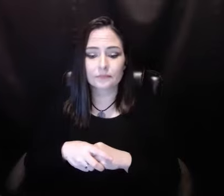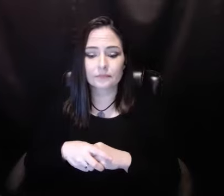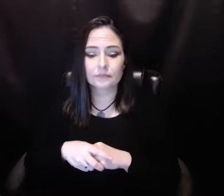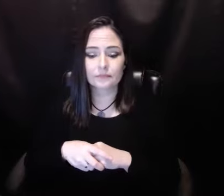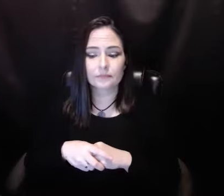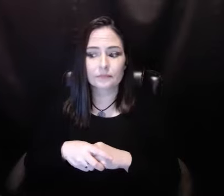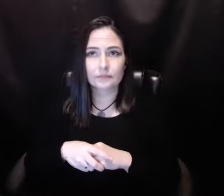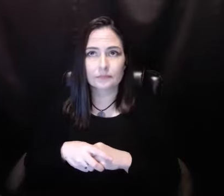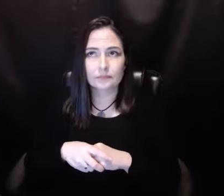And